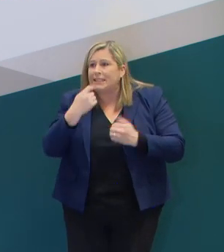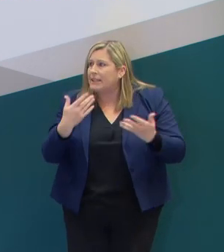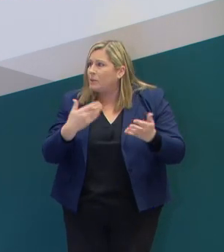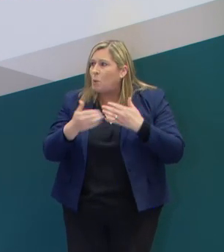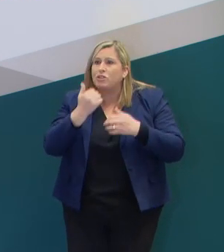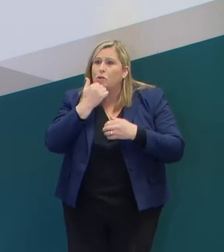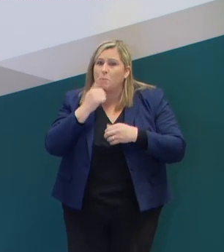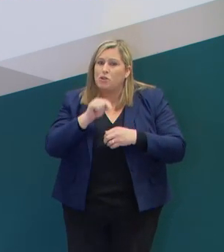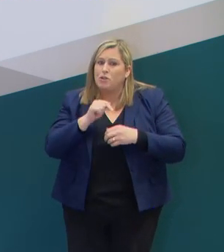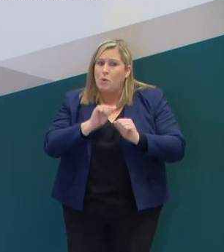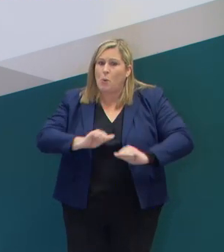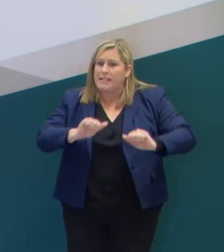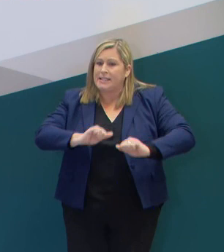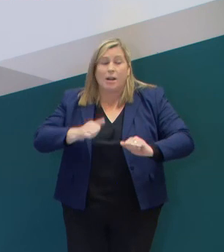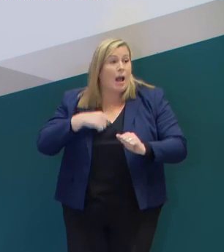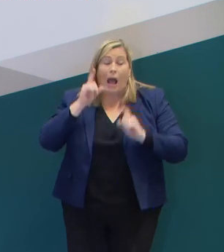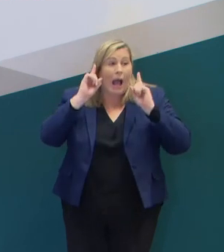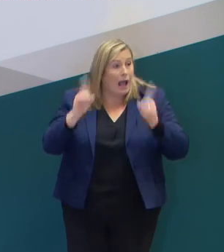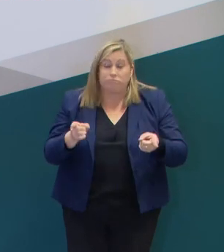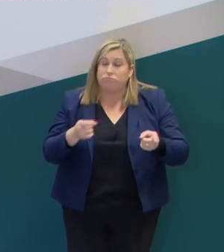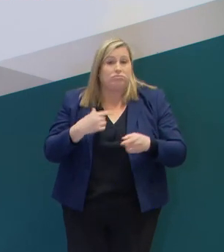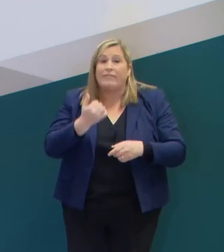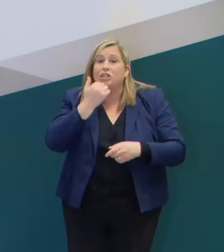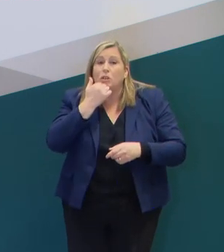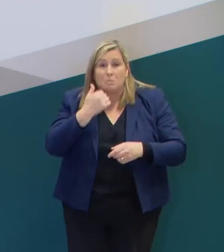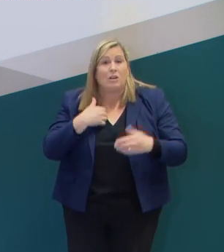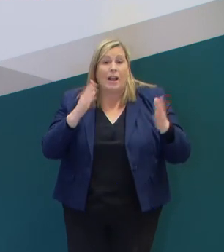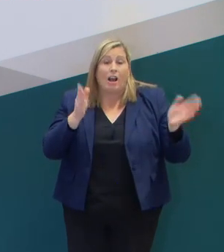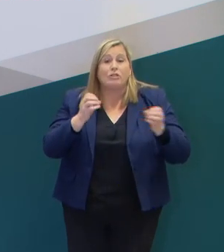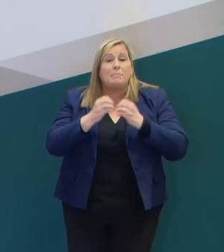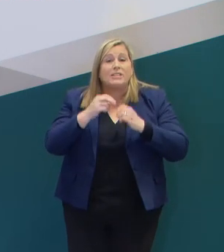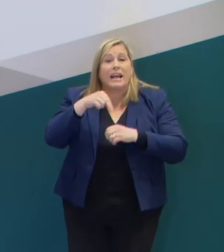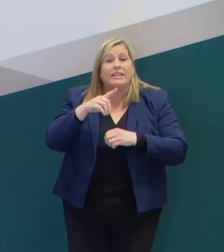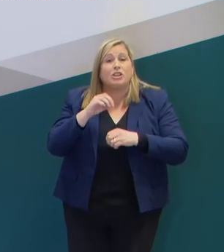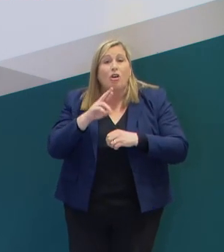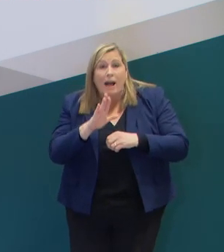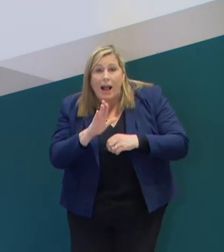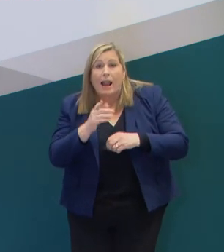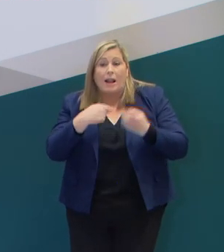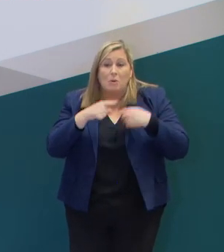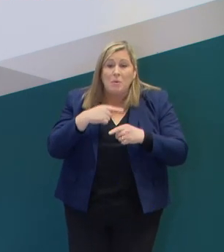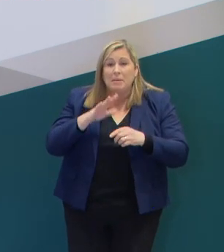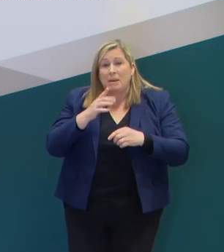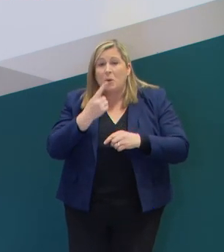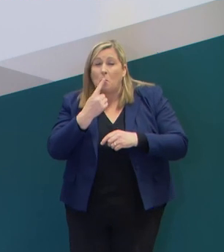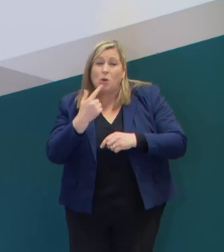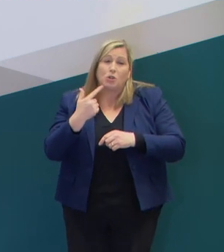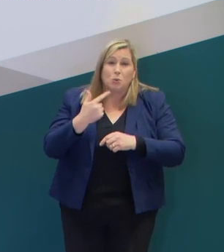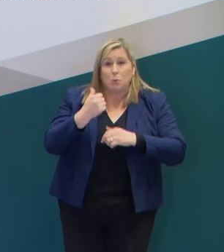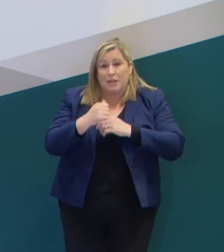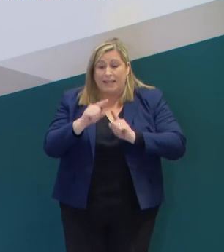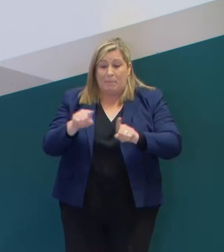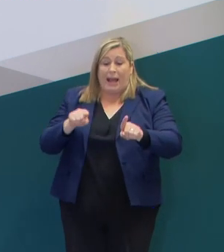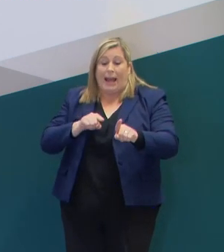I personally don't have that number to hand. As I said, we're in the NBRL, we're probably a day to 2 days